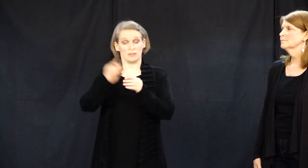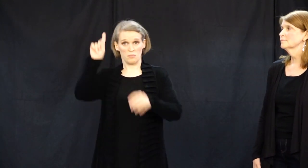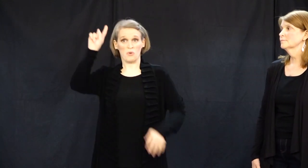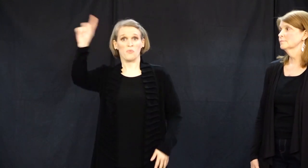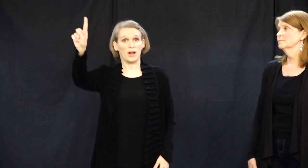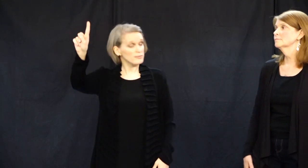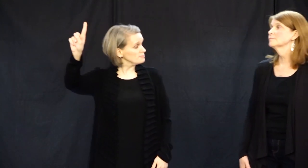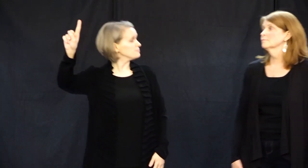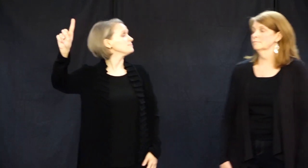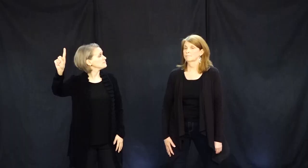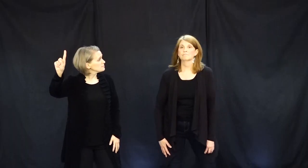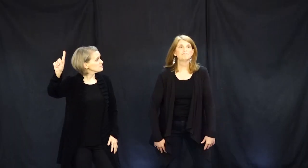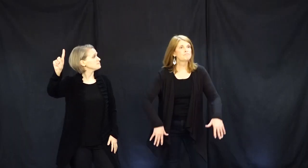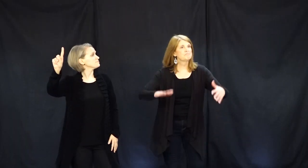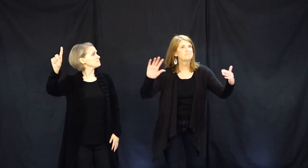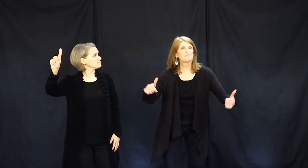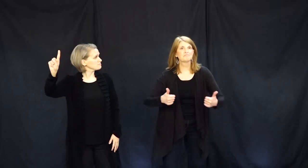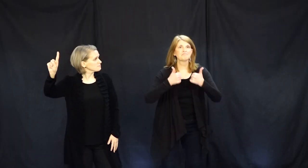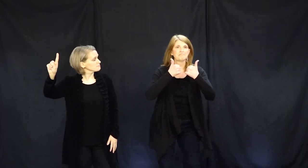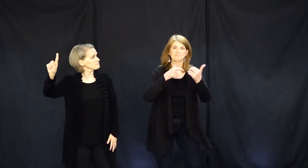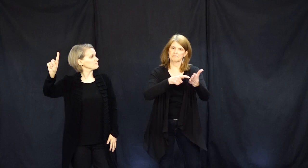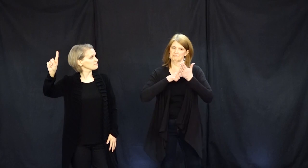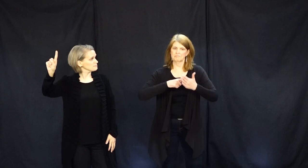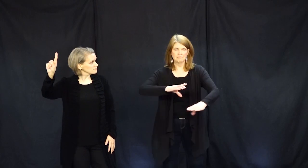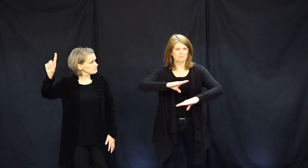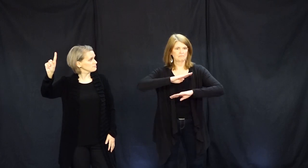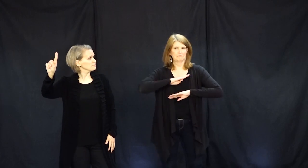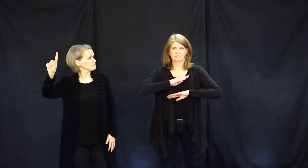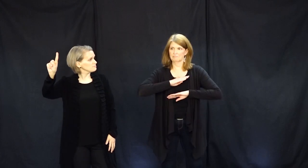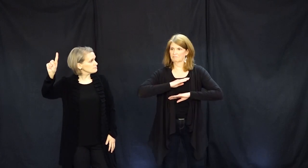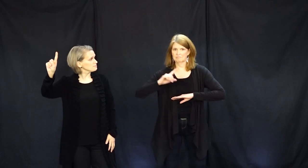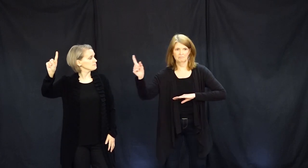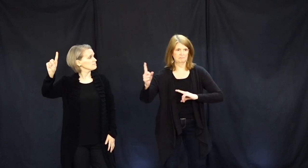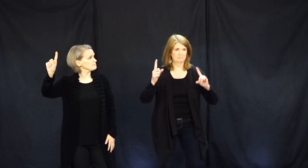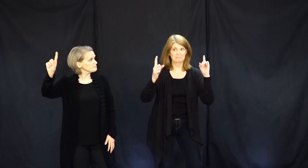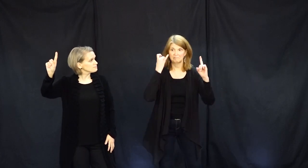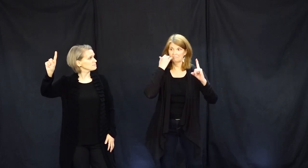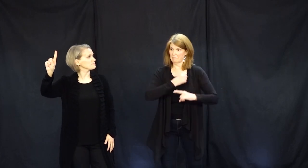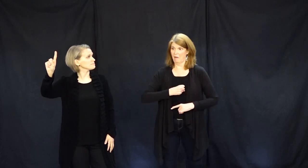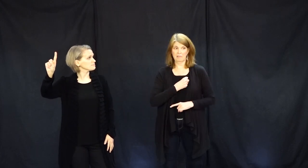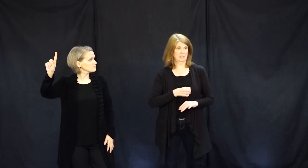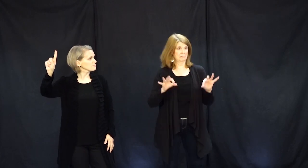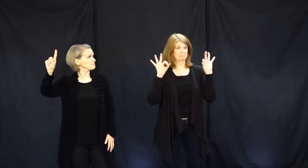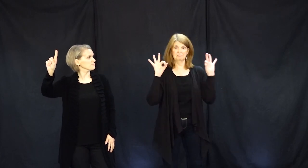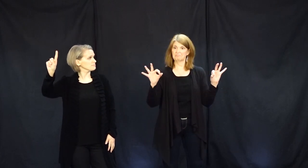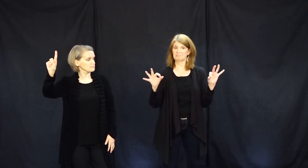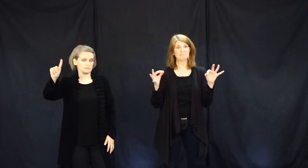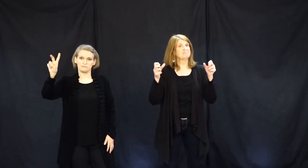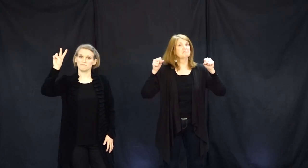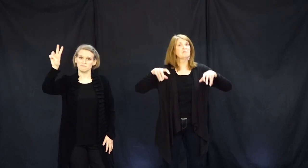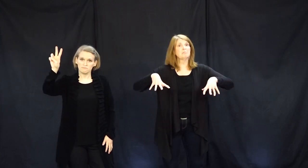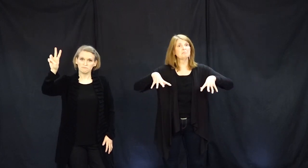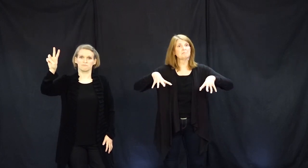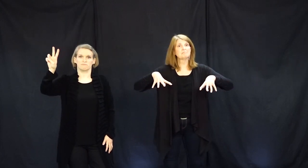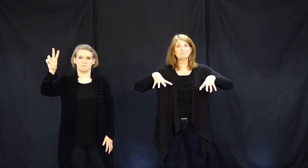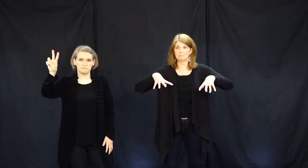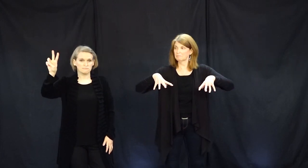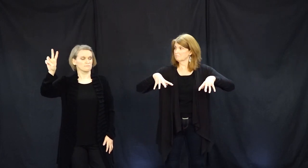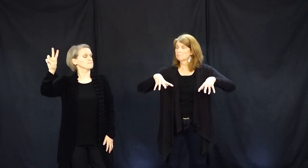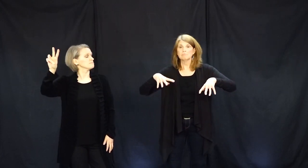Number 1, the challenge demands satisfaction. If they apologize, no need for further action. Number 2, if they don't, grab a